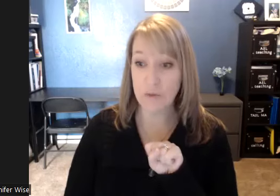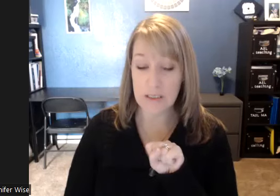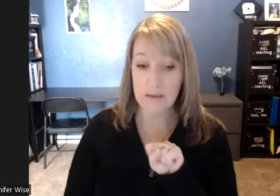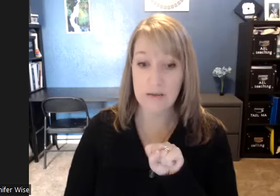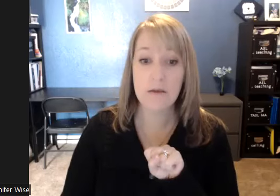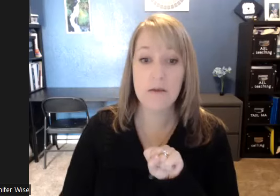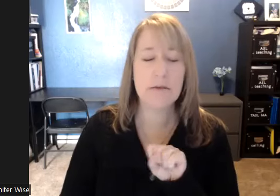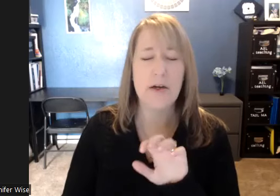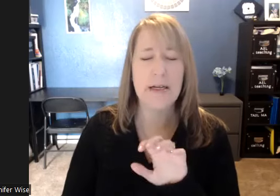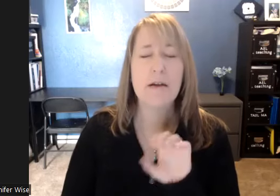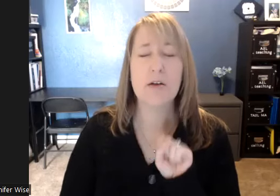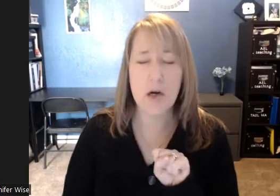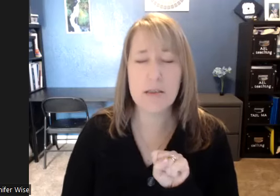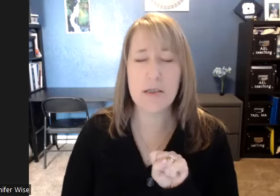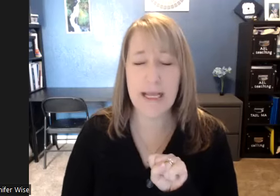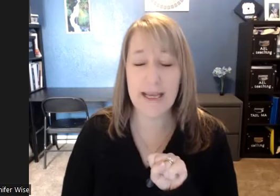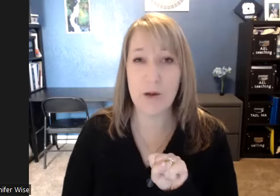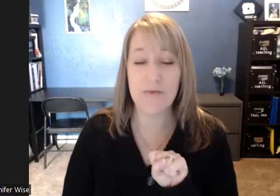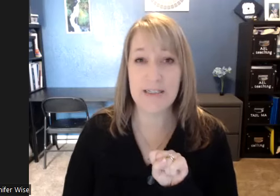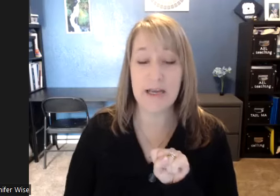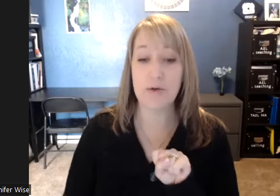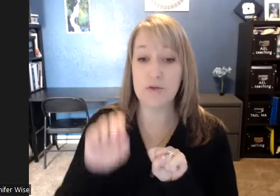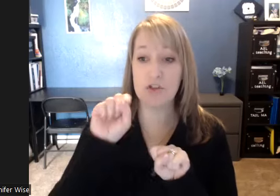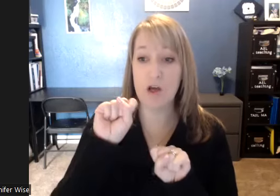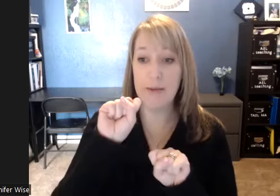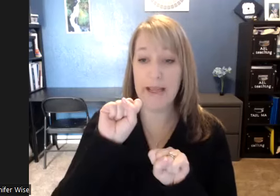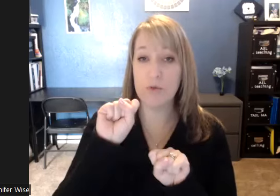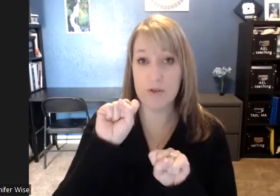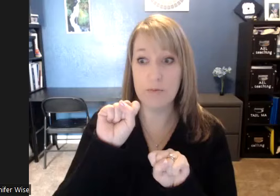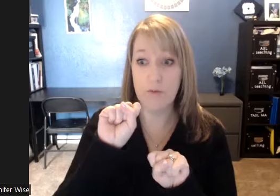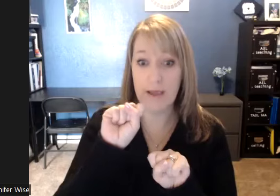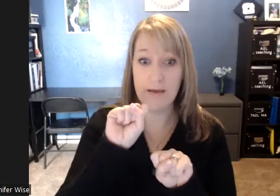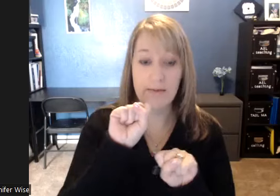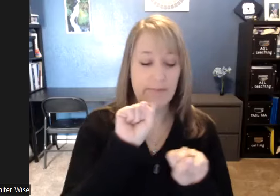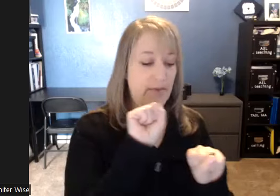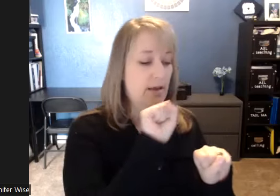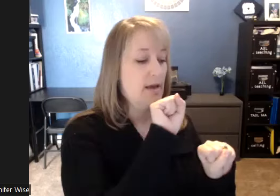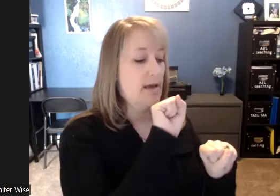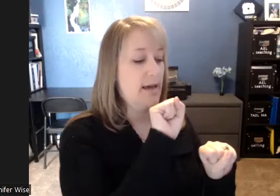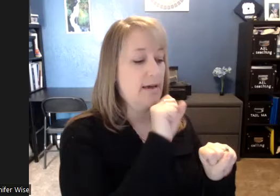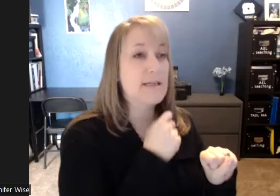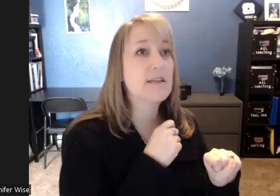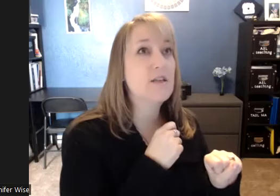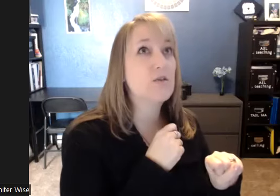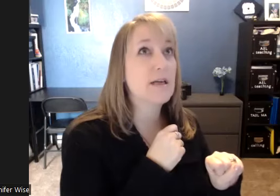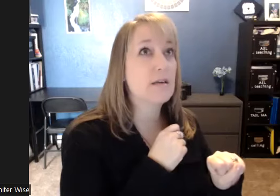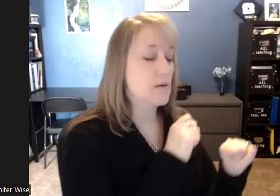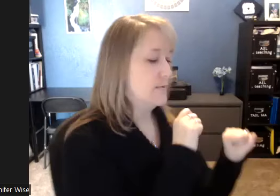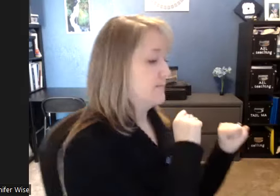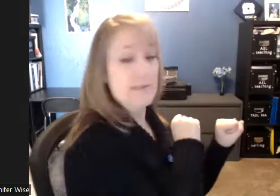out. Sorry, non-dominant hand palm facing out. Your dominant hand will do the moving, and it's going to do like a little, let's